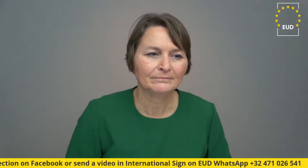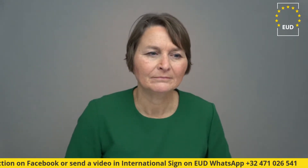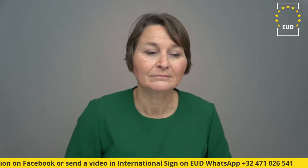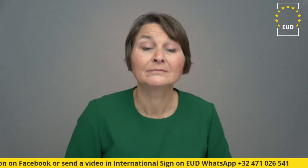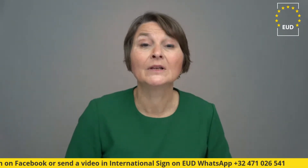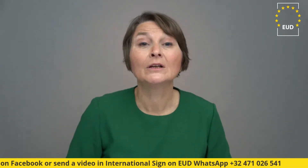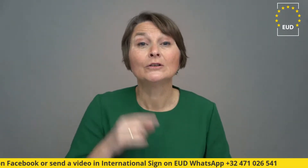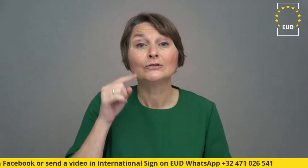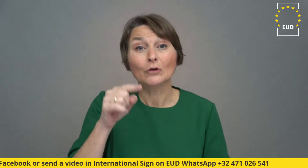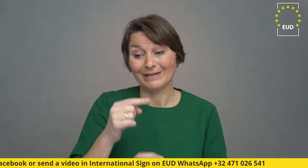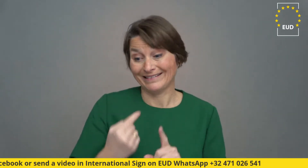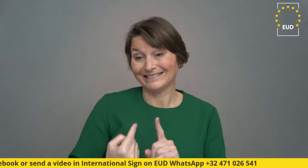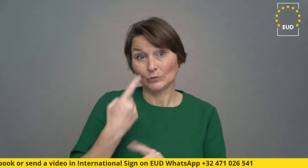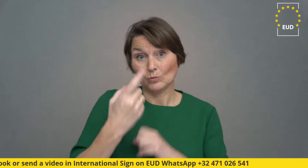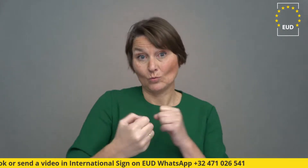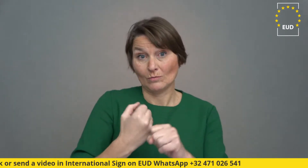provide a good interpretation?